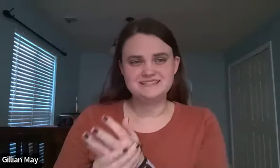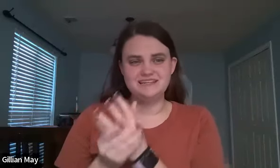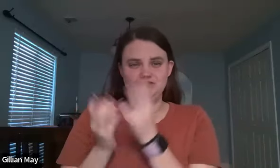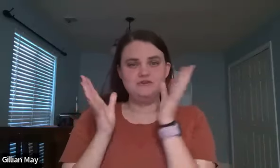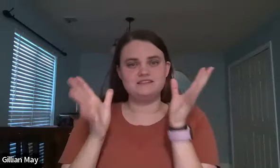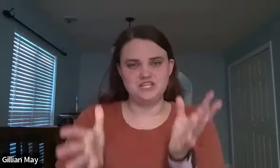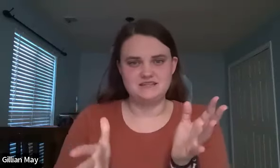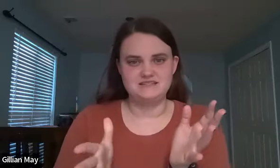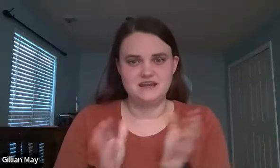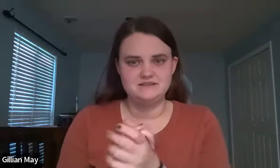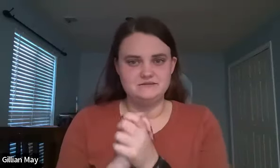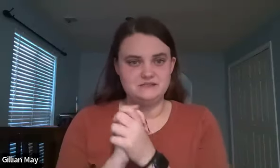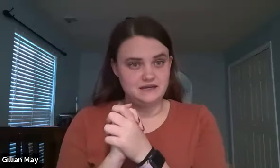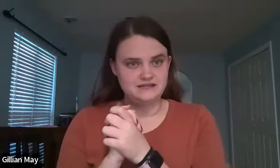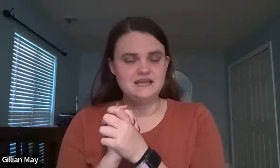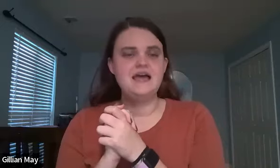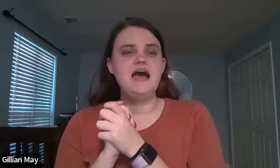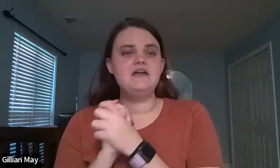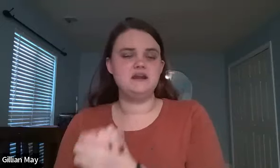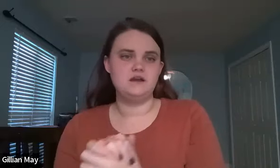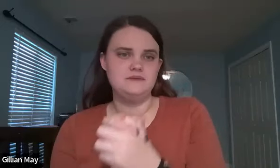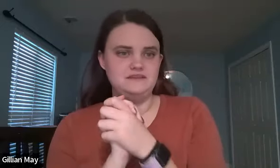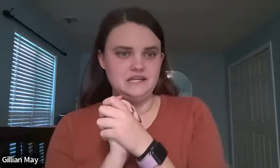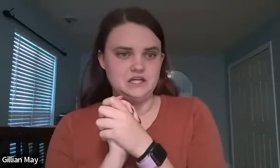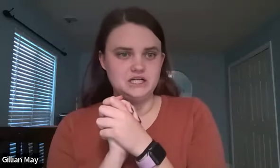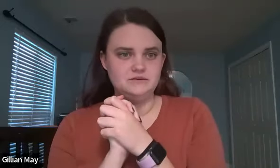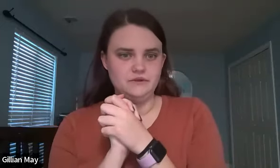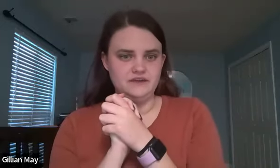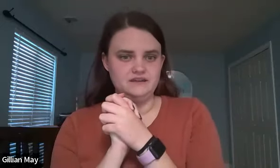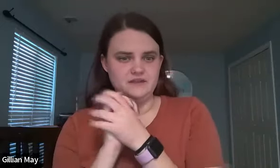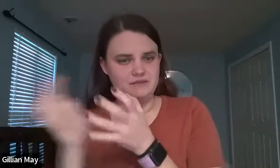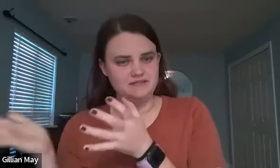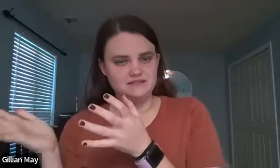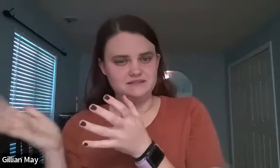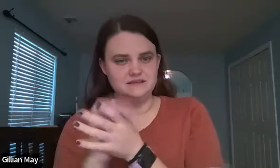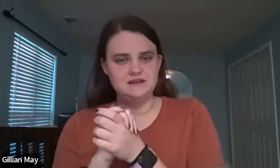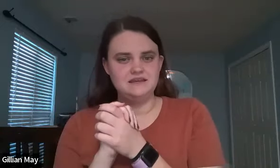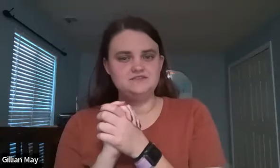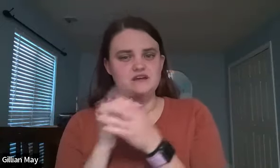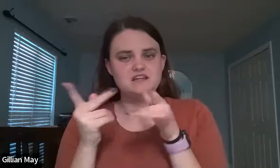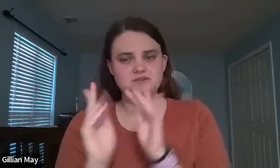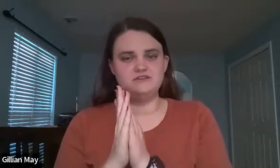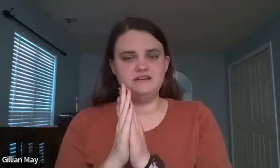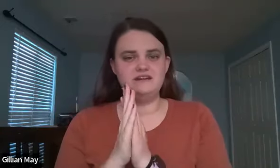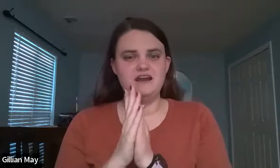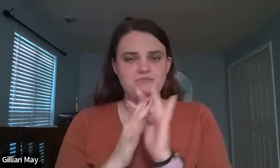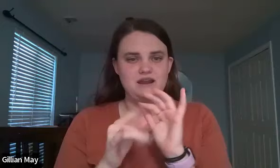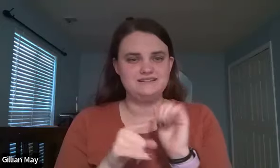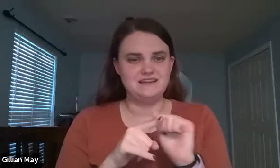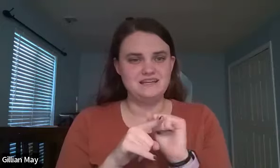to give you guys a chance to kind of sign it, and then I'll come in later with it, if that makes sense. Gives you guys an opportunity to kind of practice signing